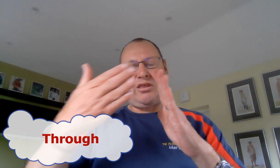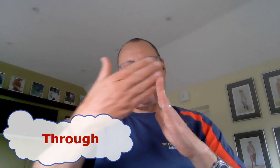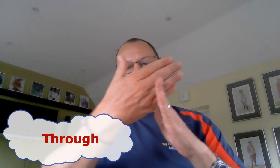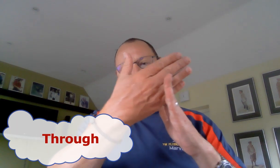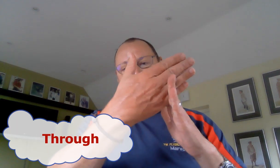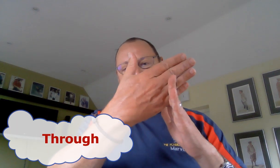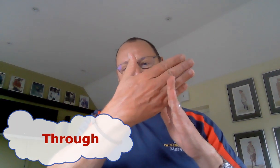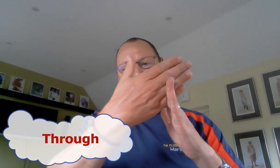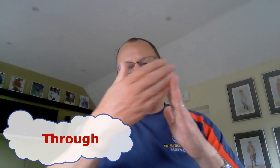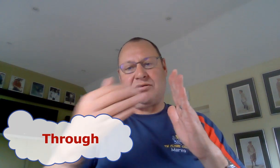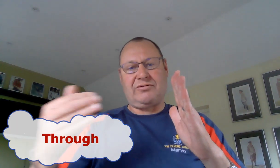Through.